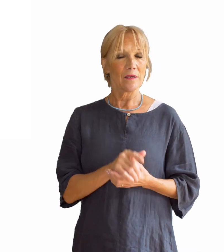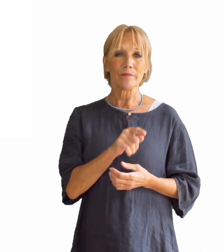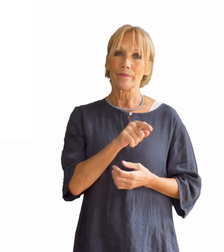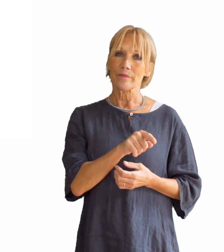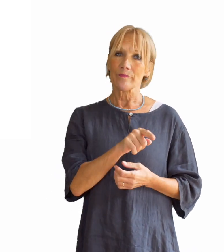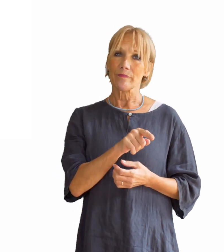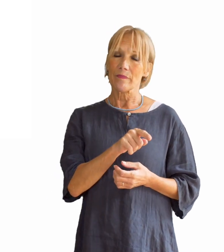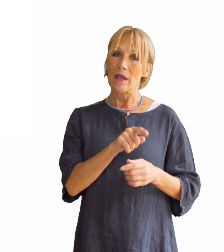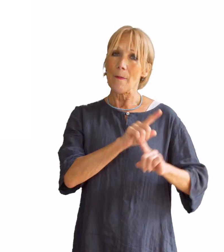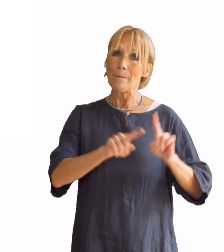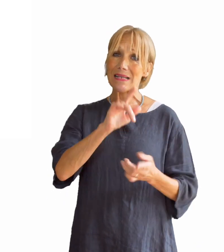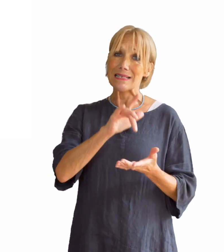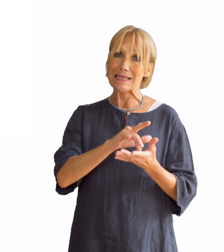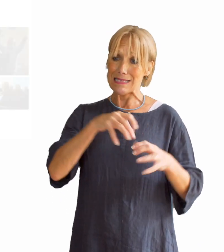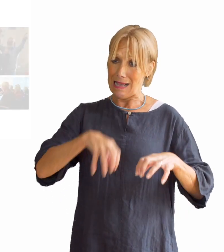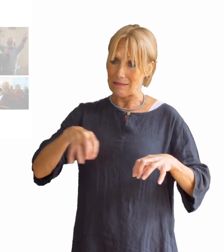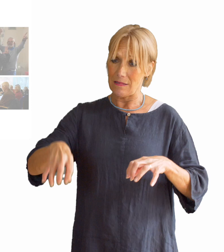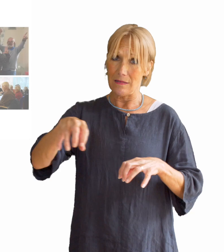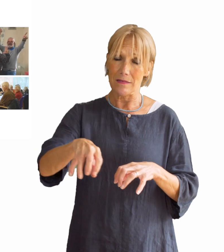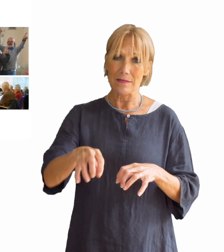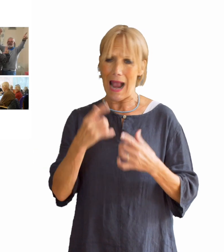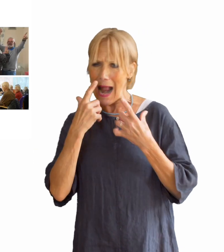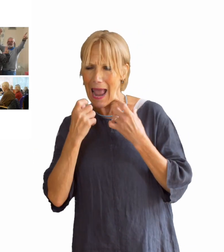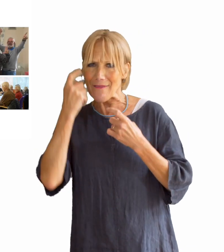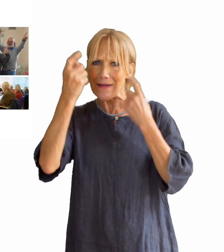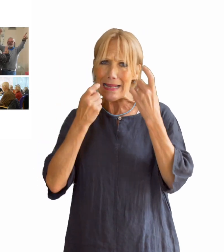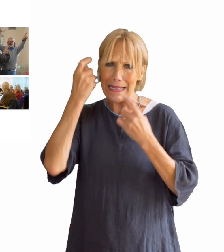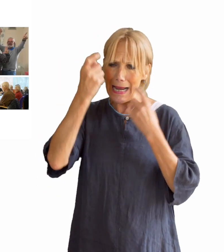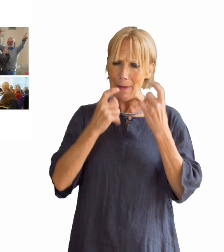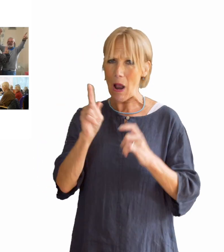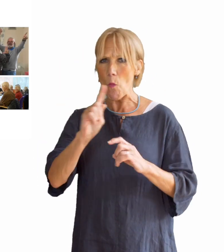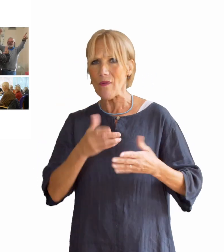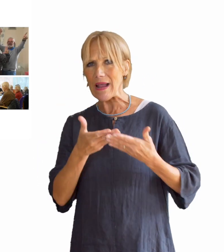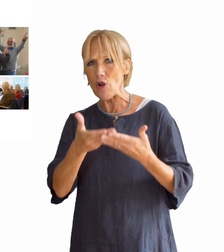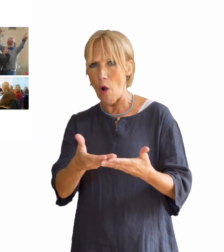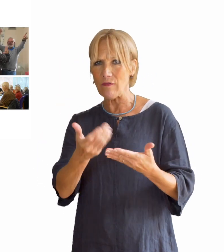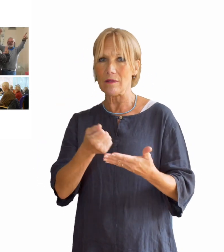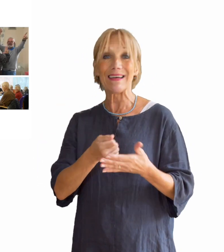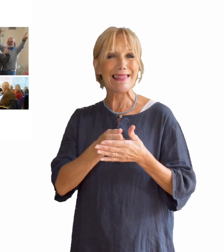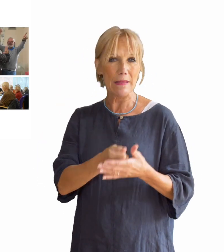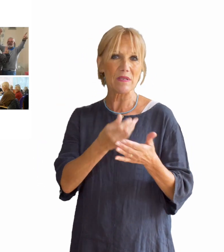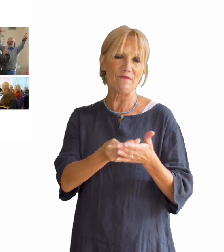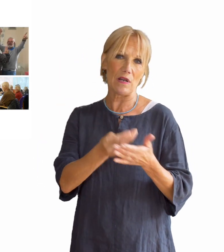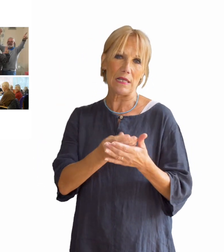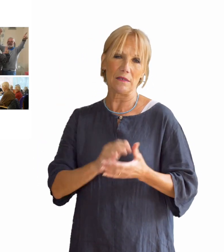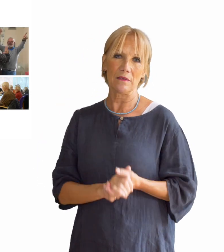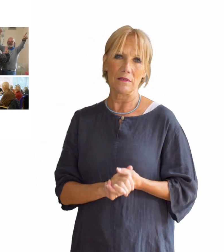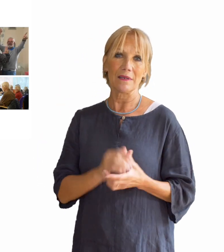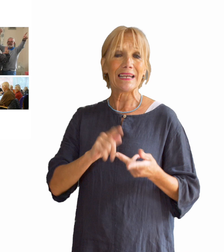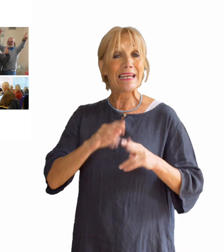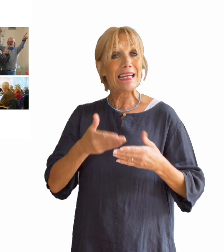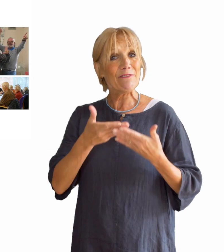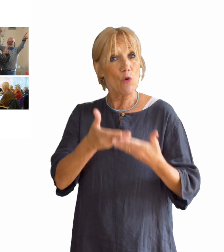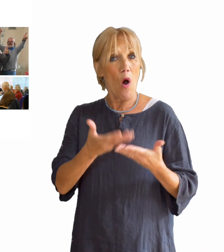recommendations. We suggest meeting centres carefully consider and balance what is most important and possible to offer with the